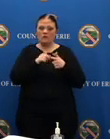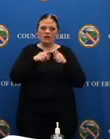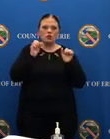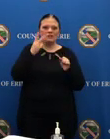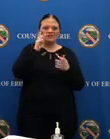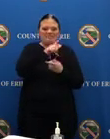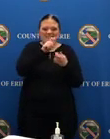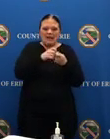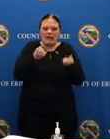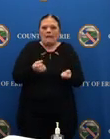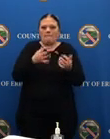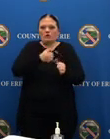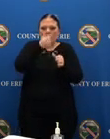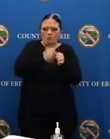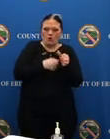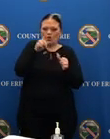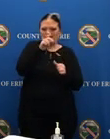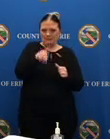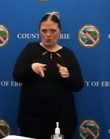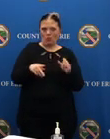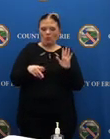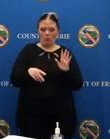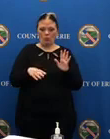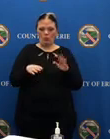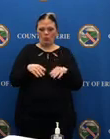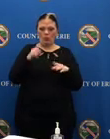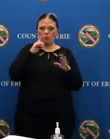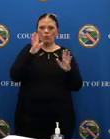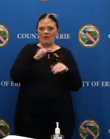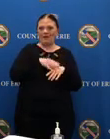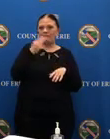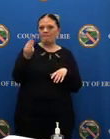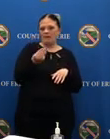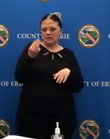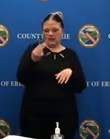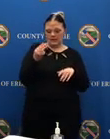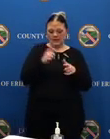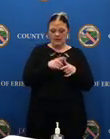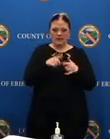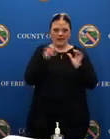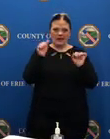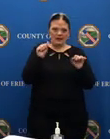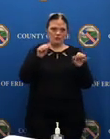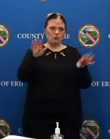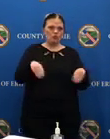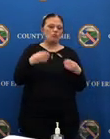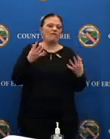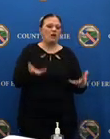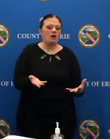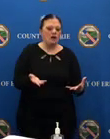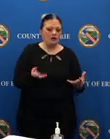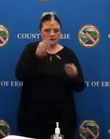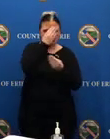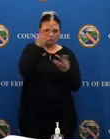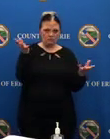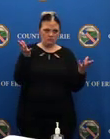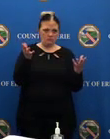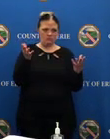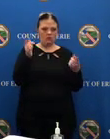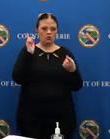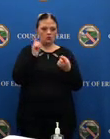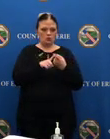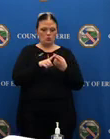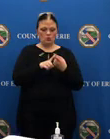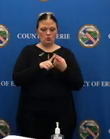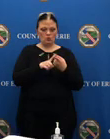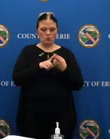code. So that'll be online Monday, and hopefully we'll actually be able to provide that information